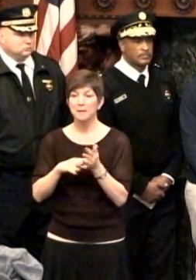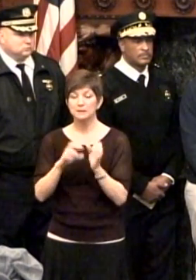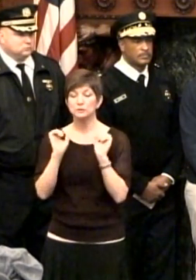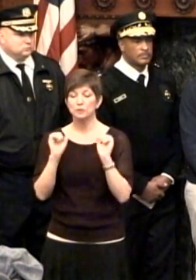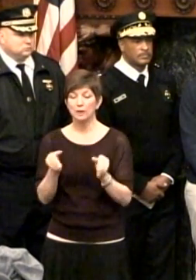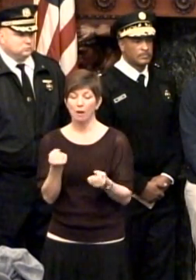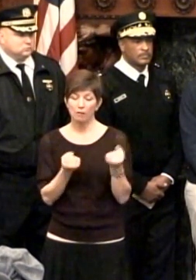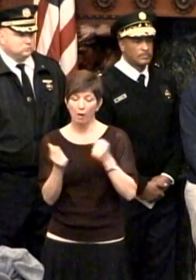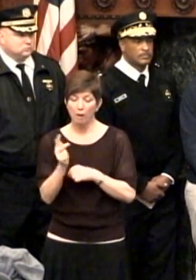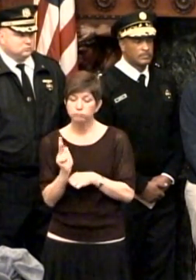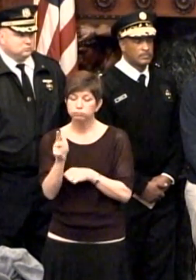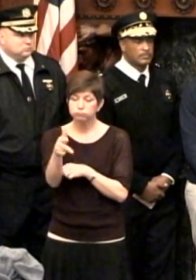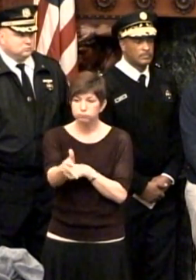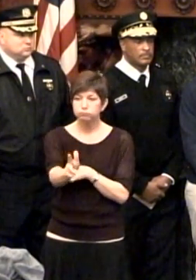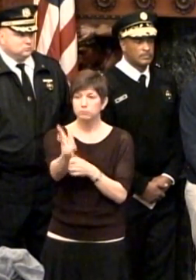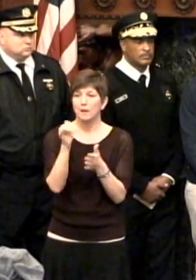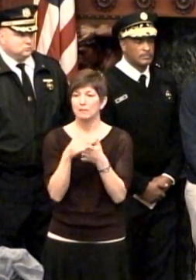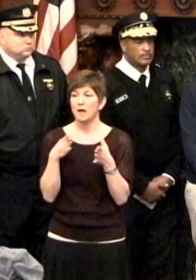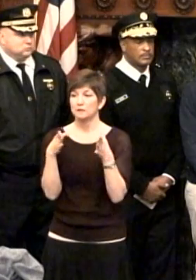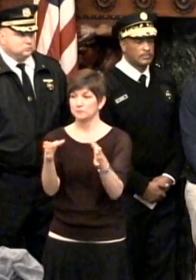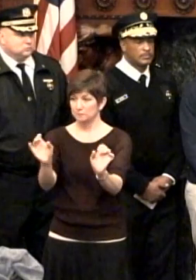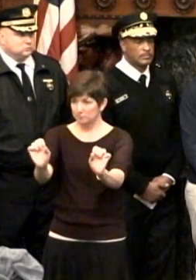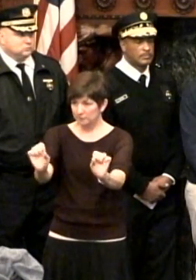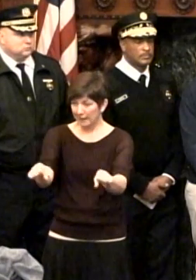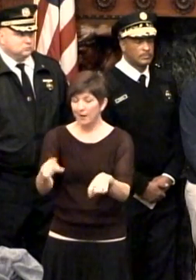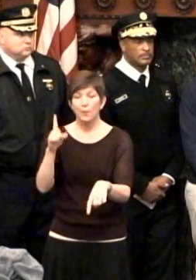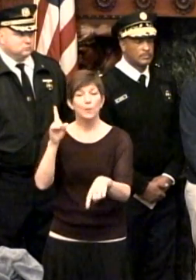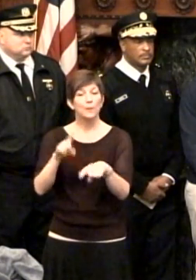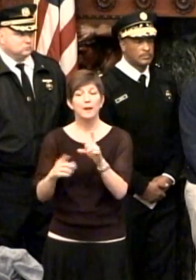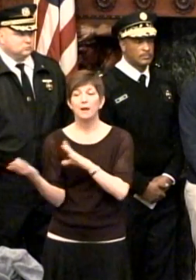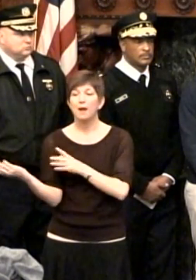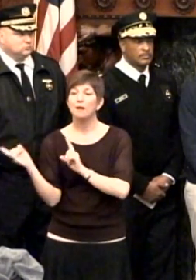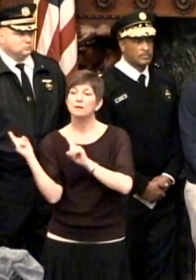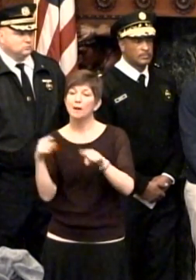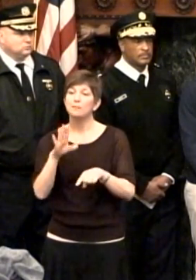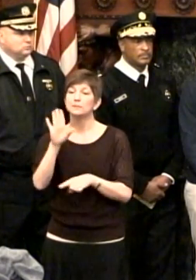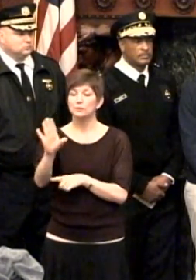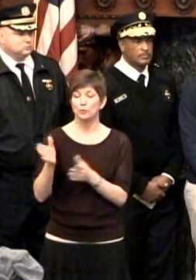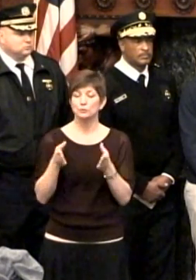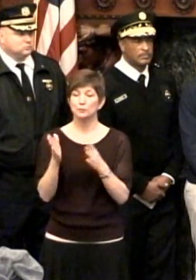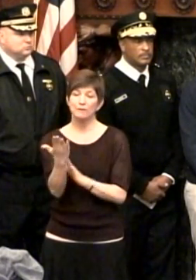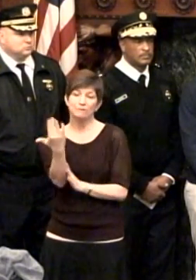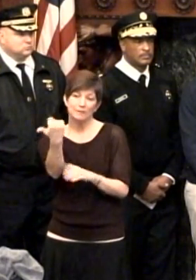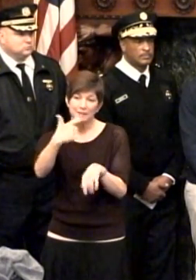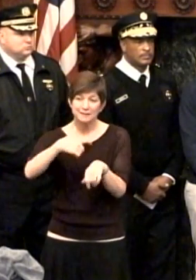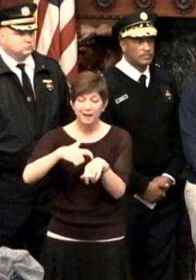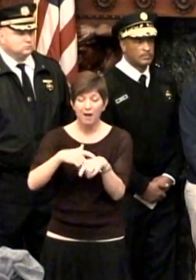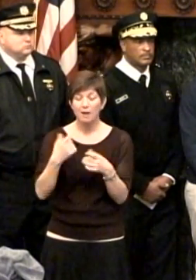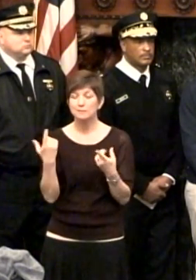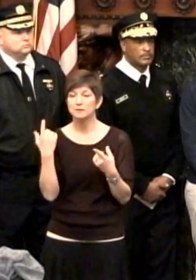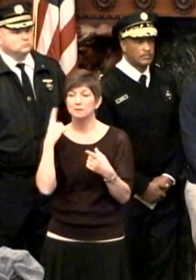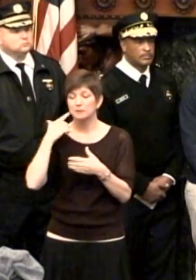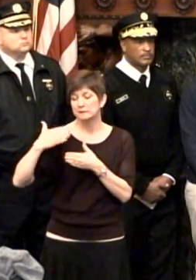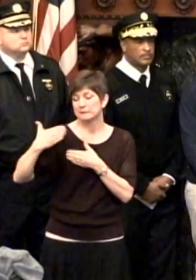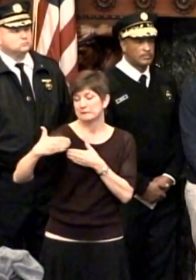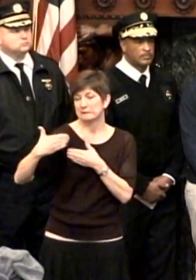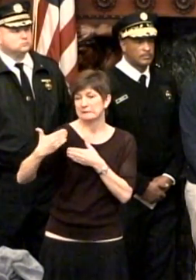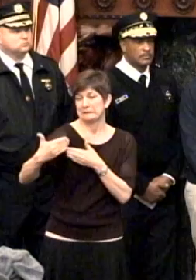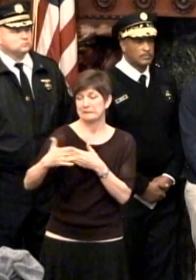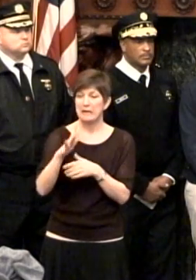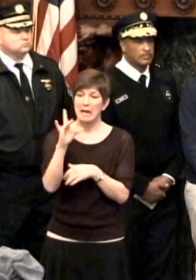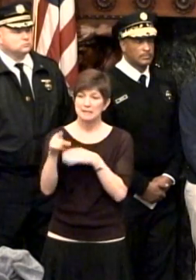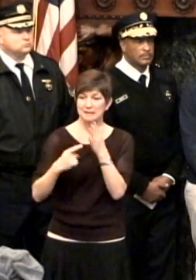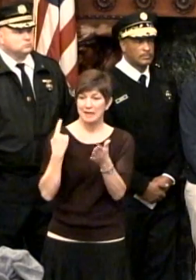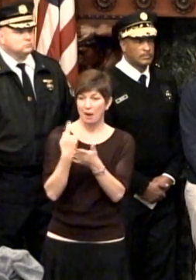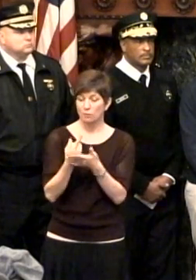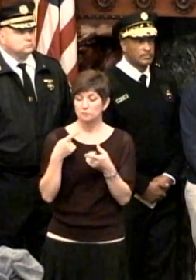a vehicle up and down that particular street. We cannot come to your street 15 times over the course of the next 18